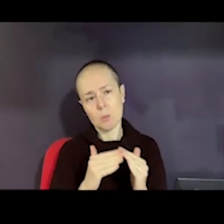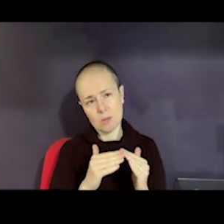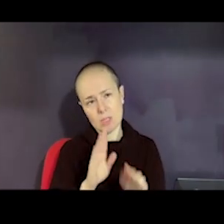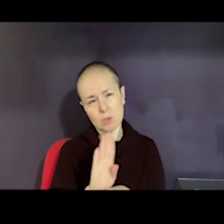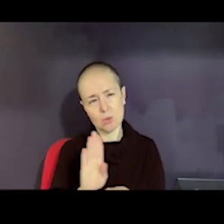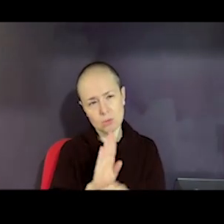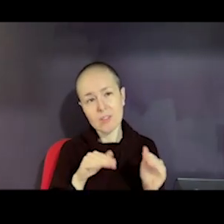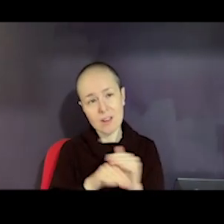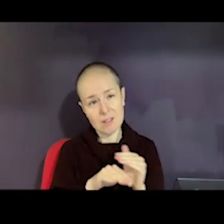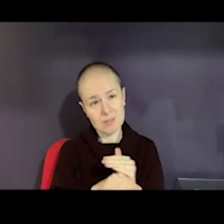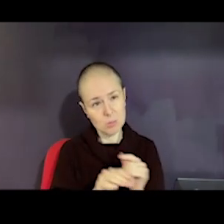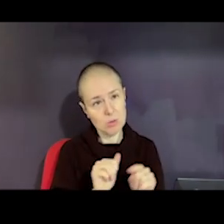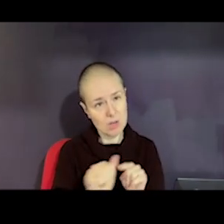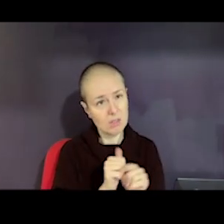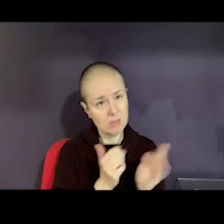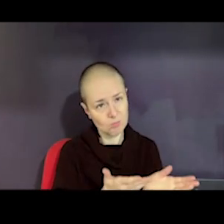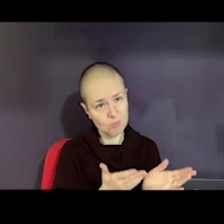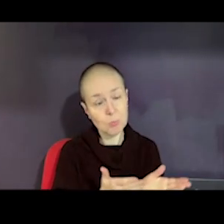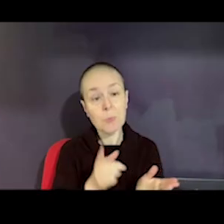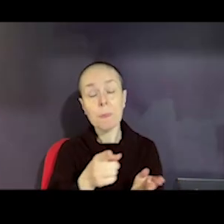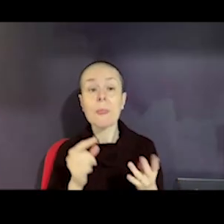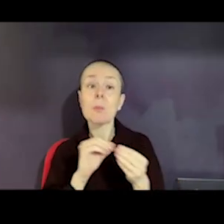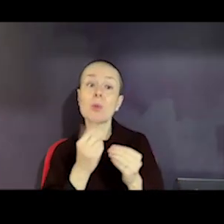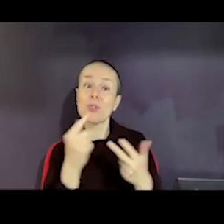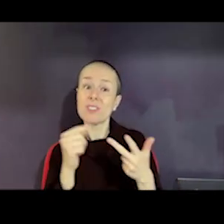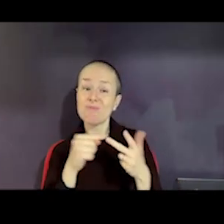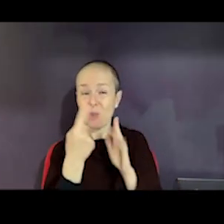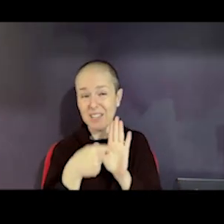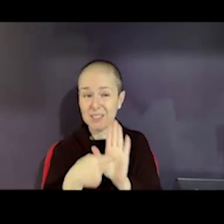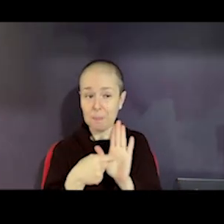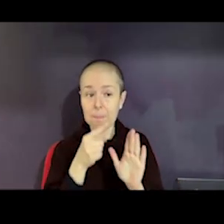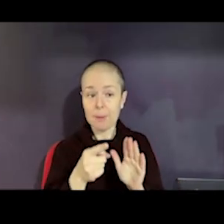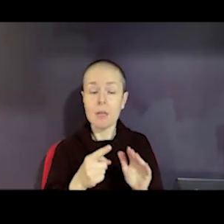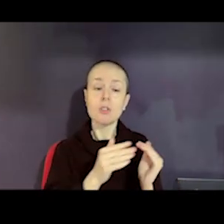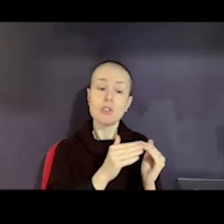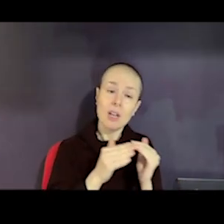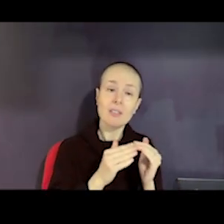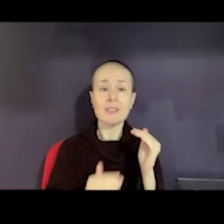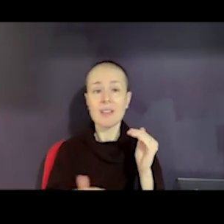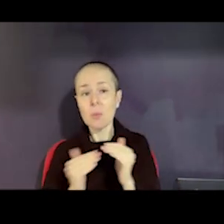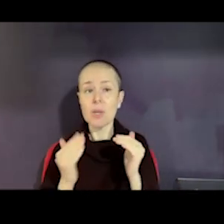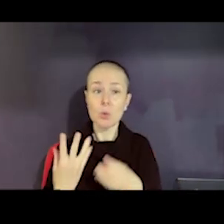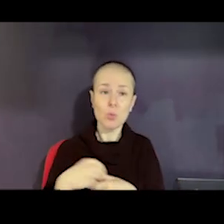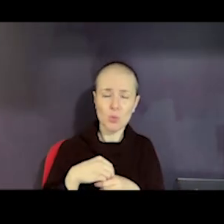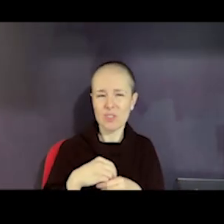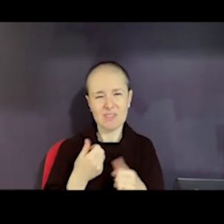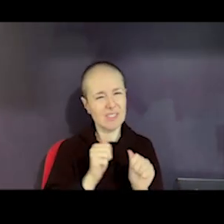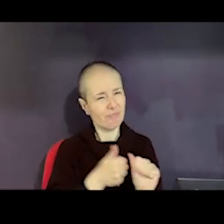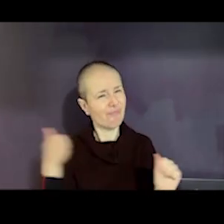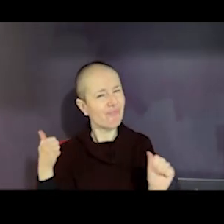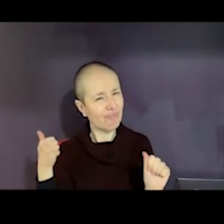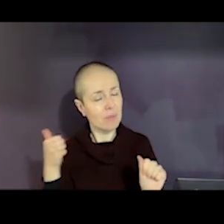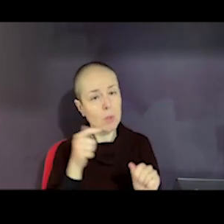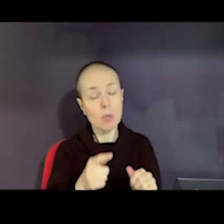practice. For instance, under this issue number 3, justice, equity, and inclusion are still lagging. One of the moves it invites you to take is